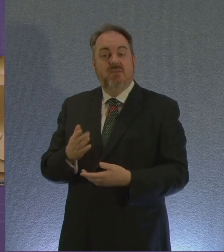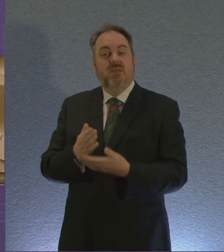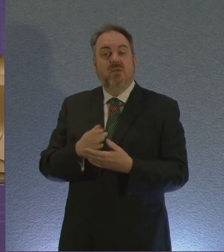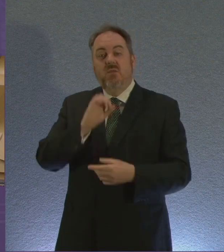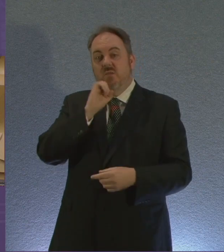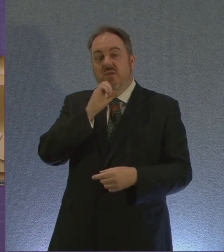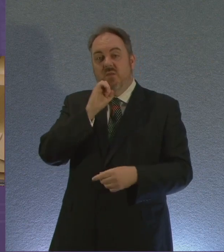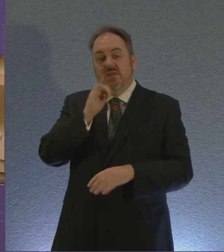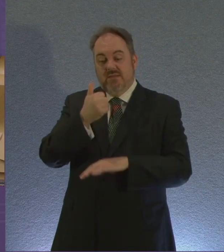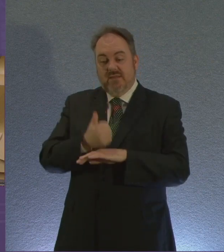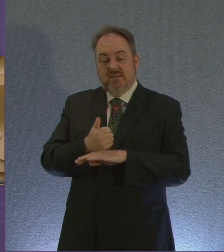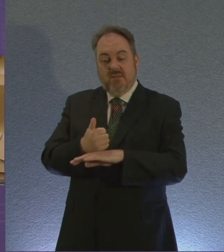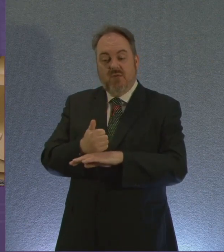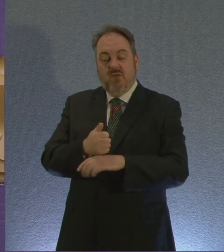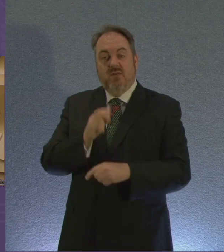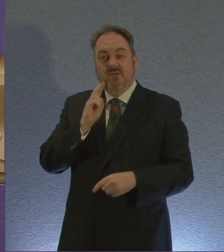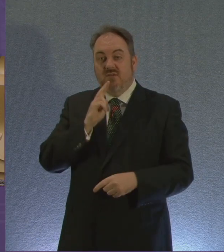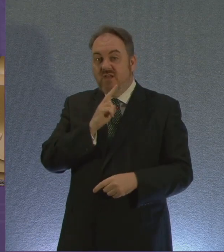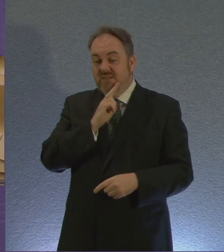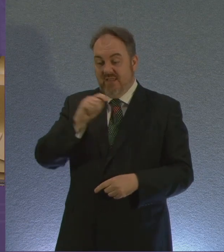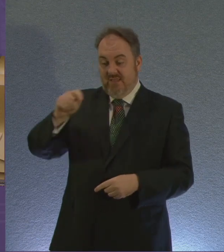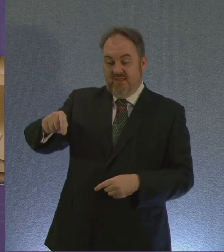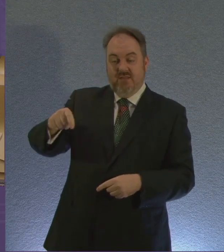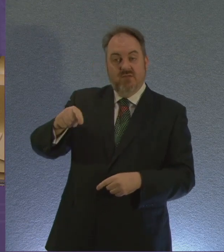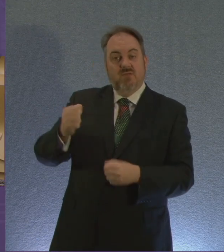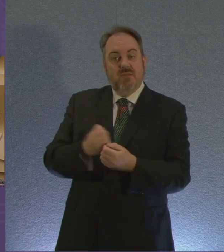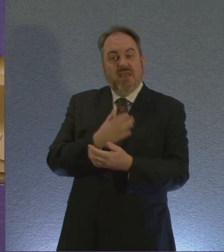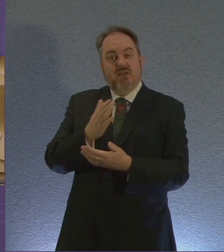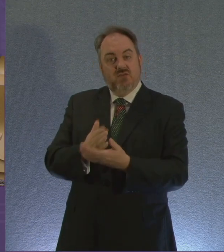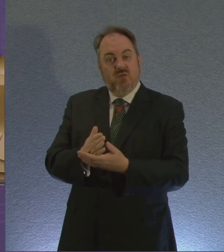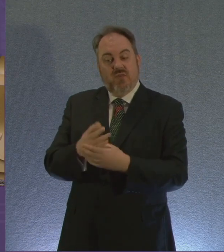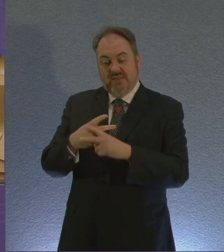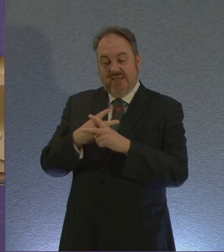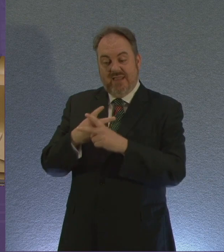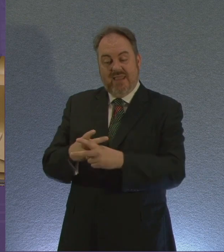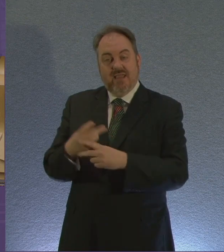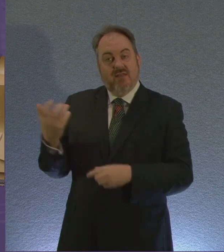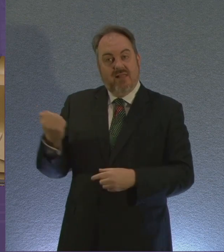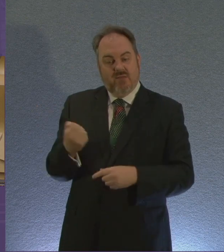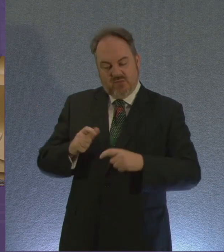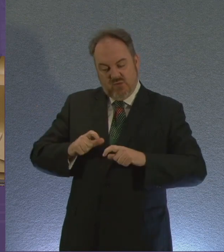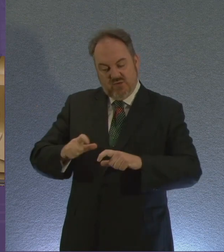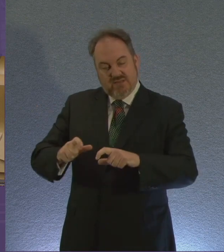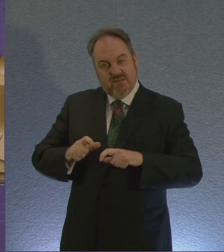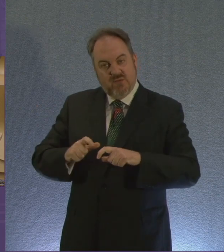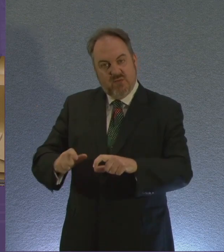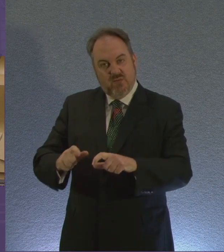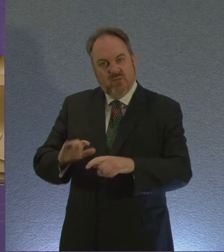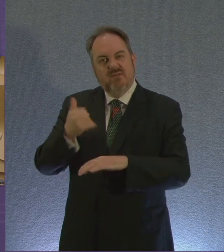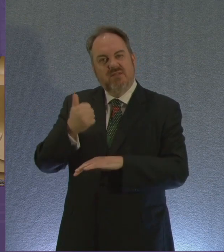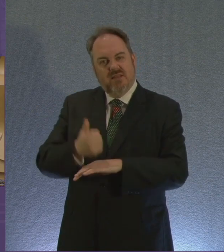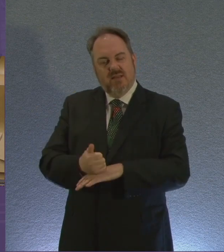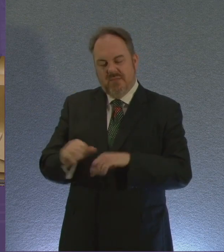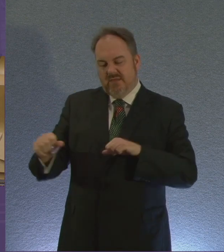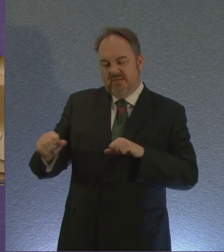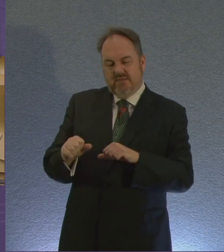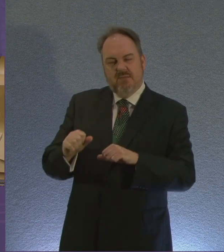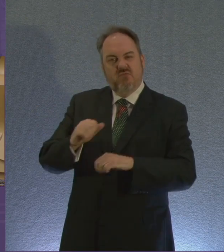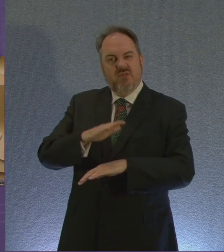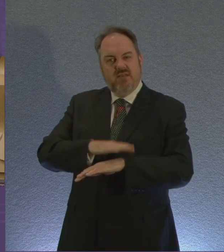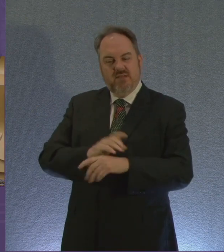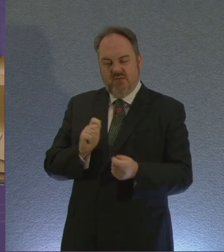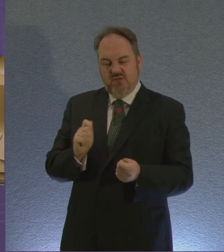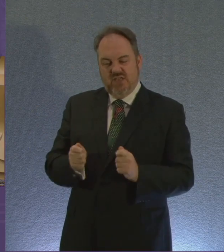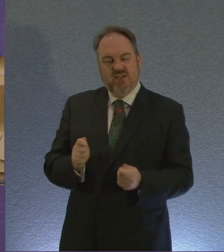Friday, temporary allowing carers to retain carers allowance over a break in caring, and temporary changes have been made so emotional caring also